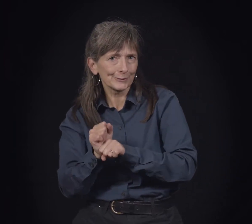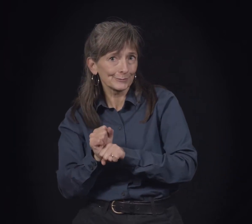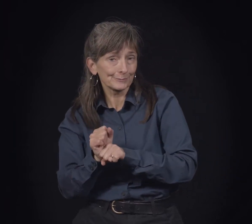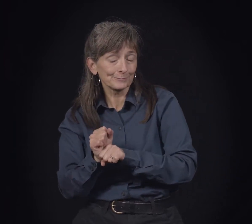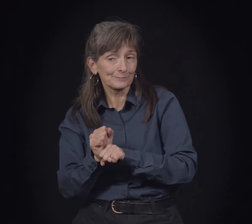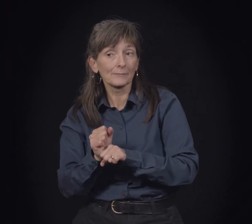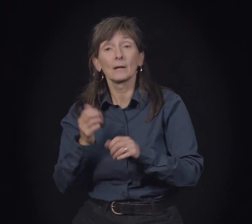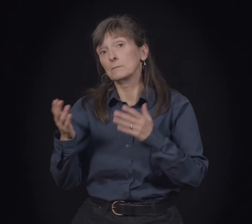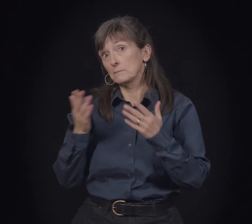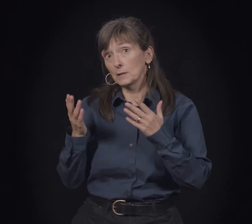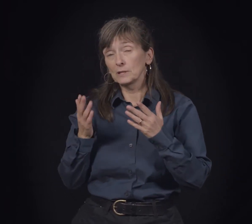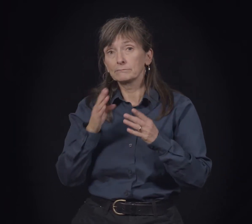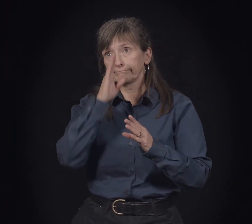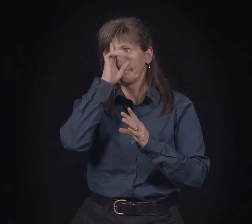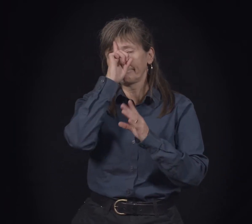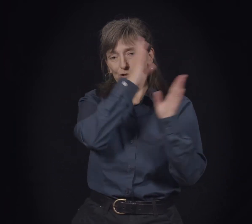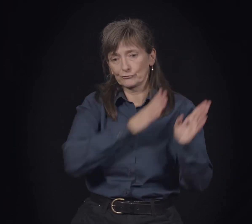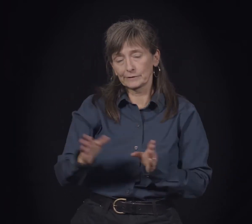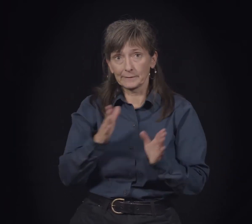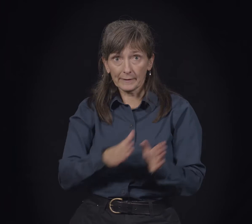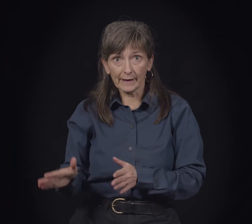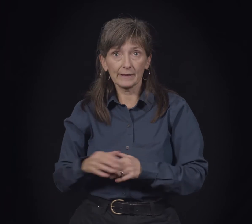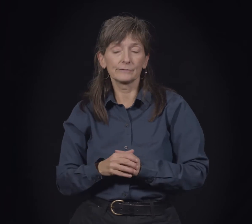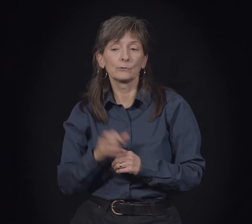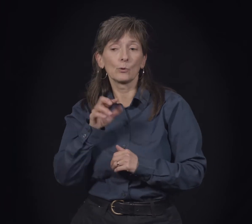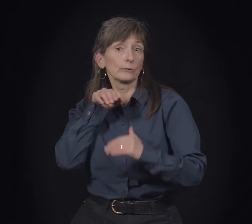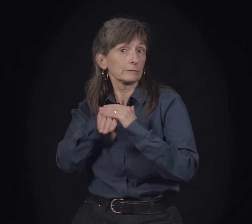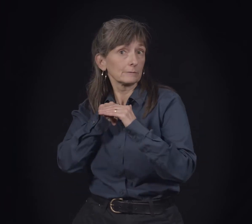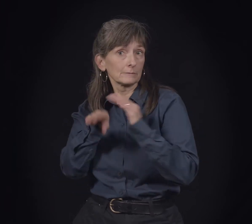include strategic plans and accessibility plans.